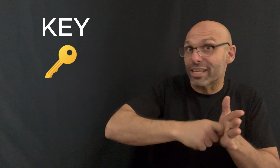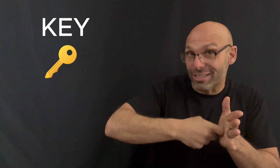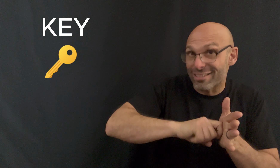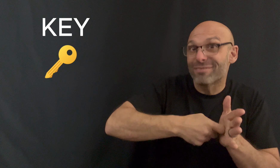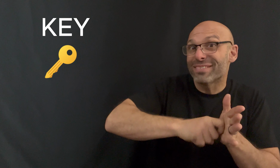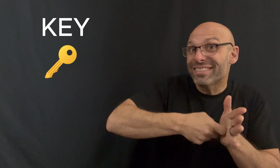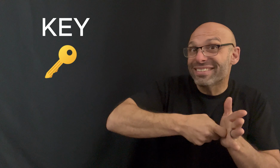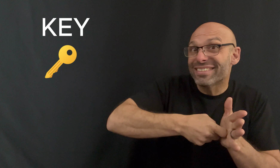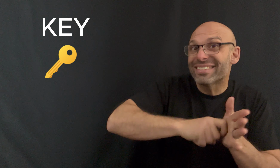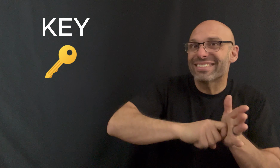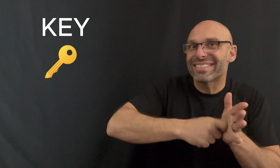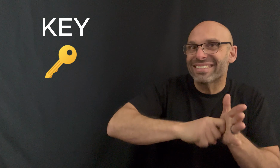keys.